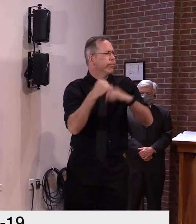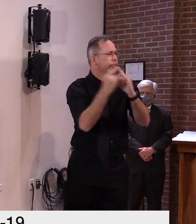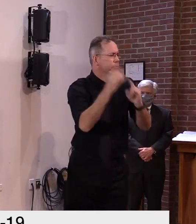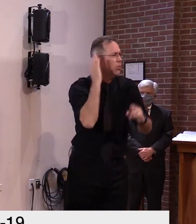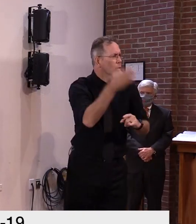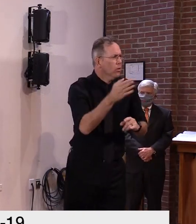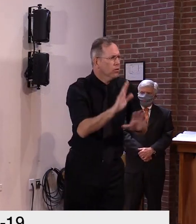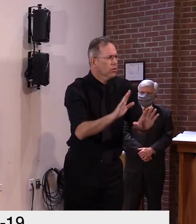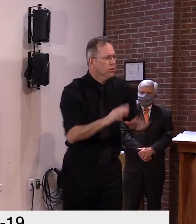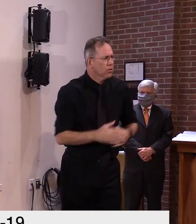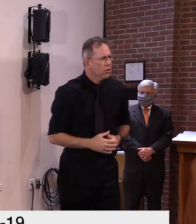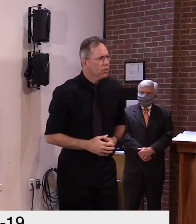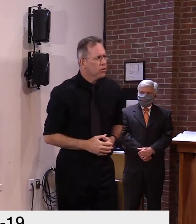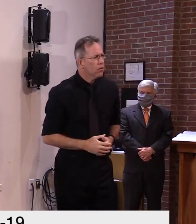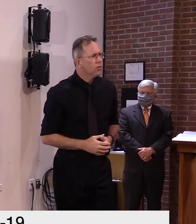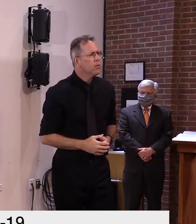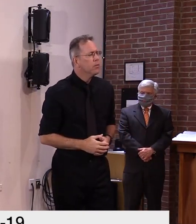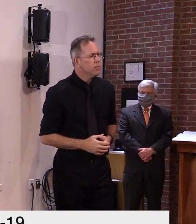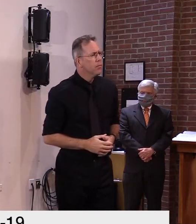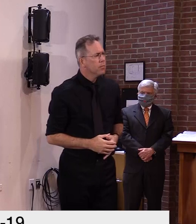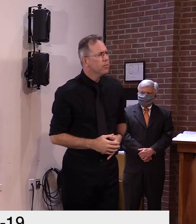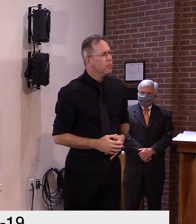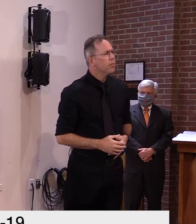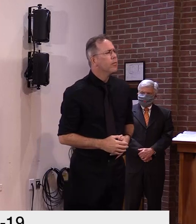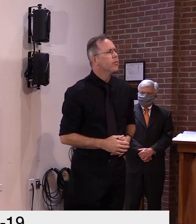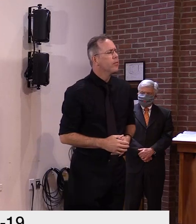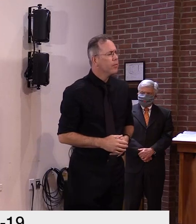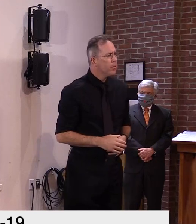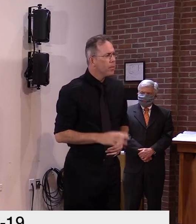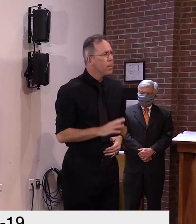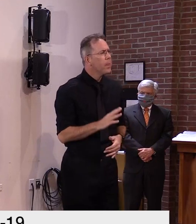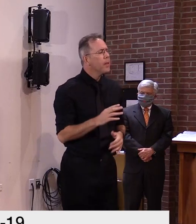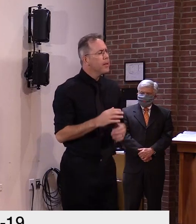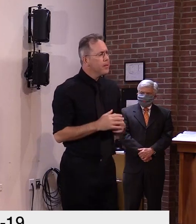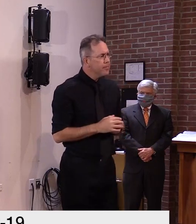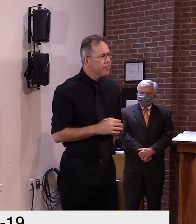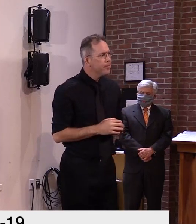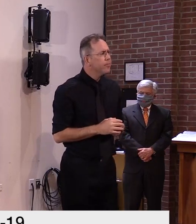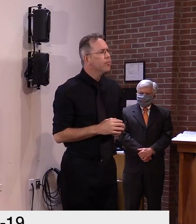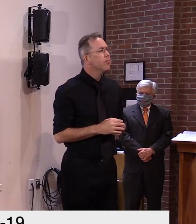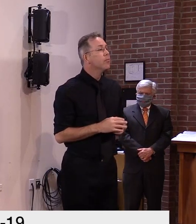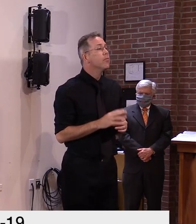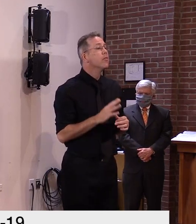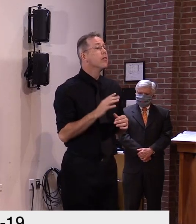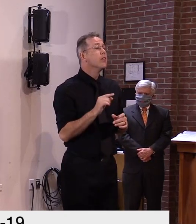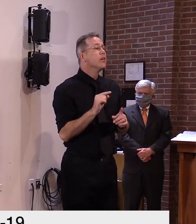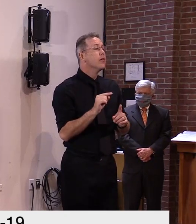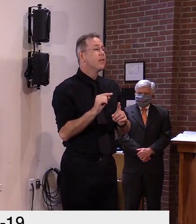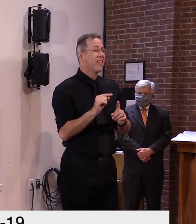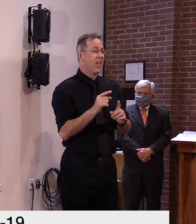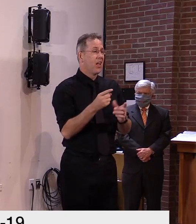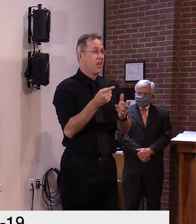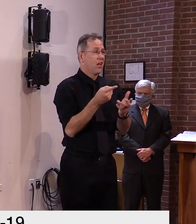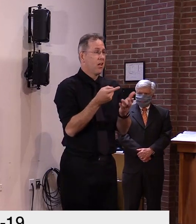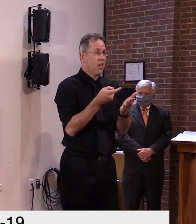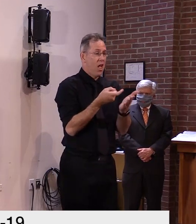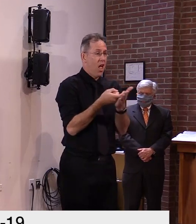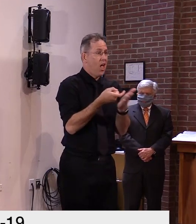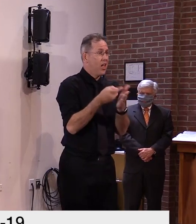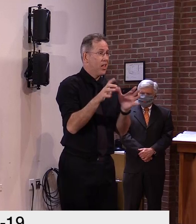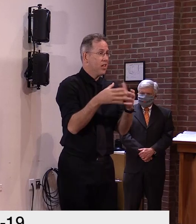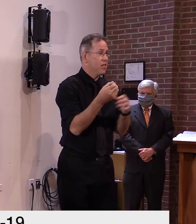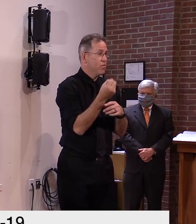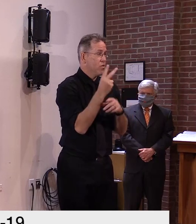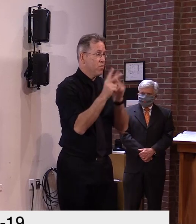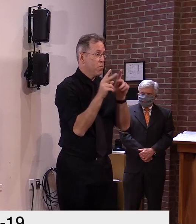has to do with the likelihood of community spread from the initial cases that are